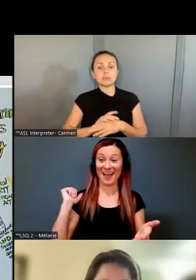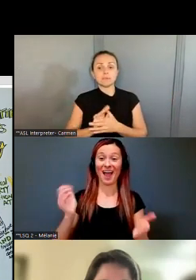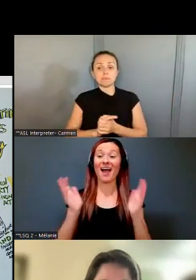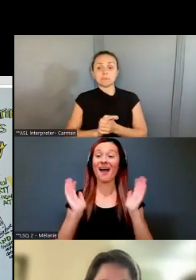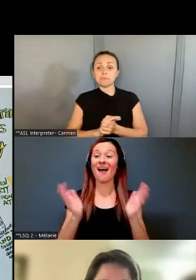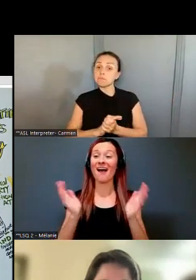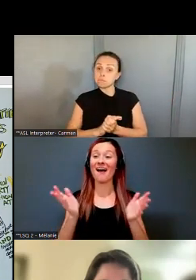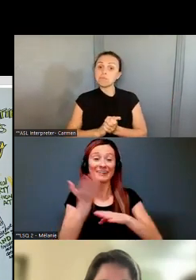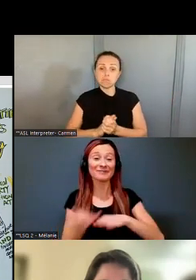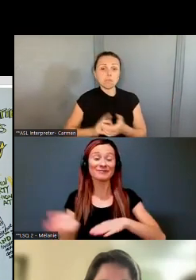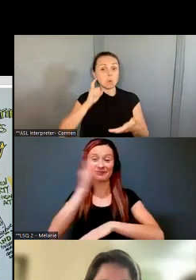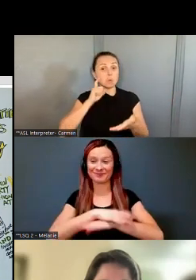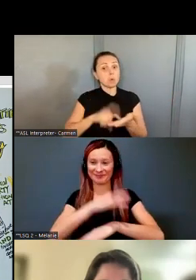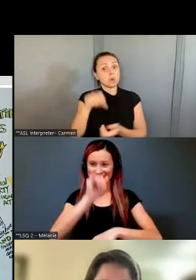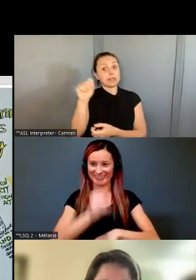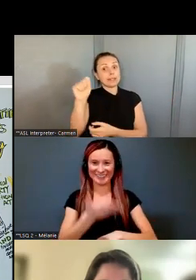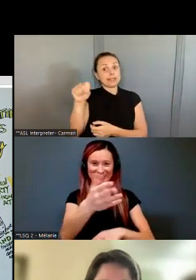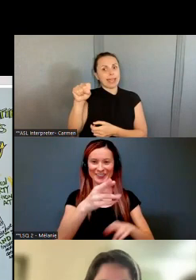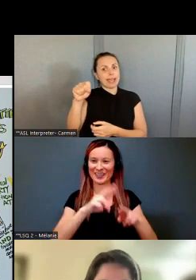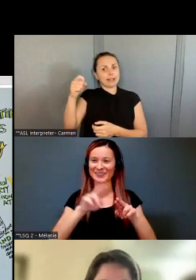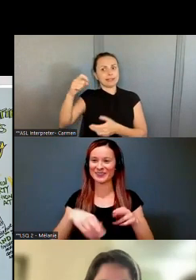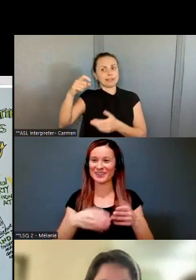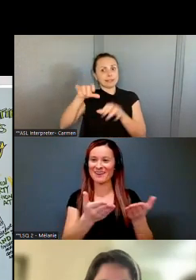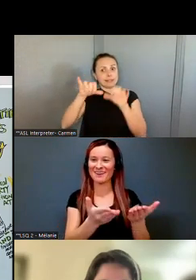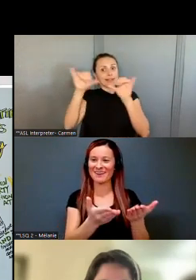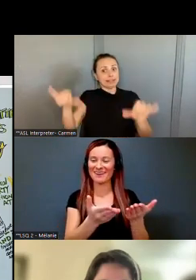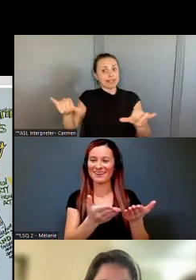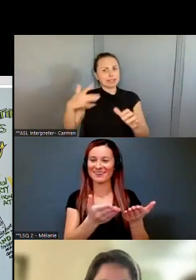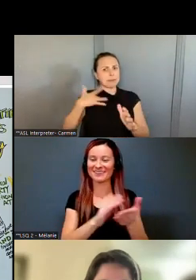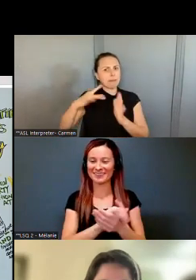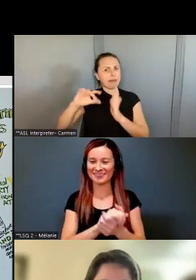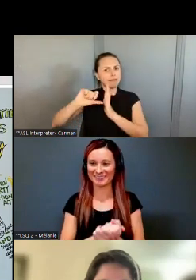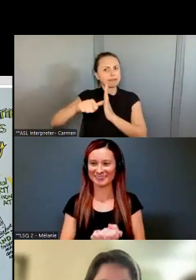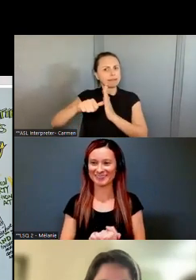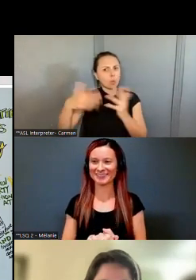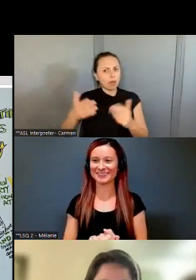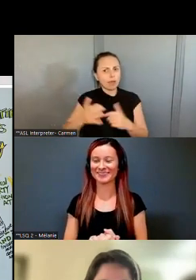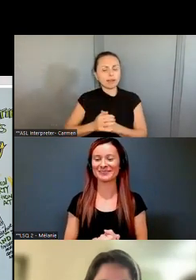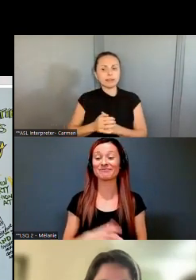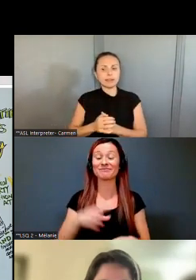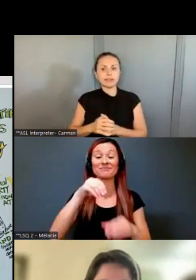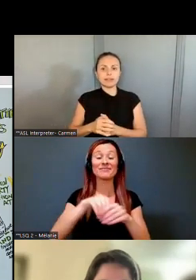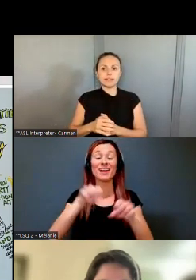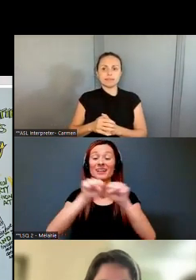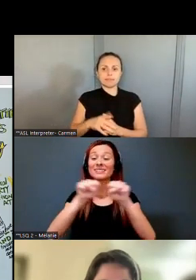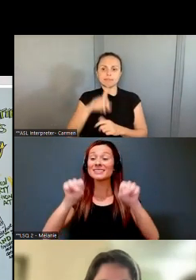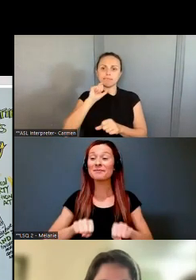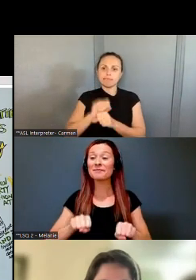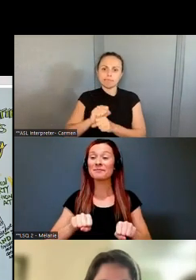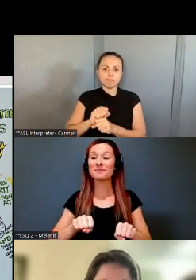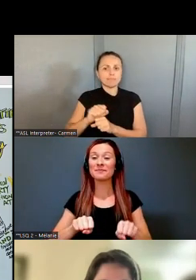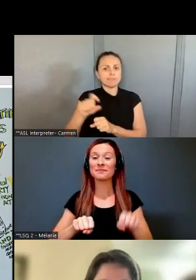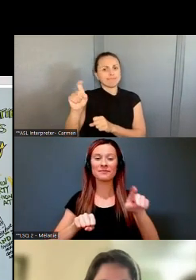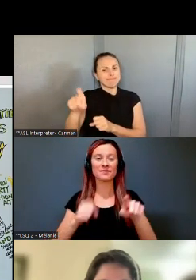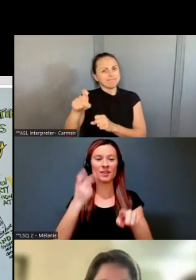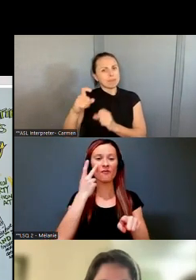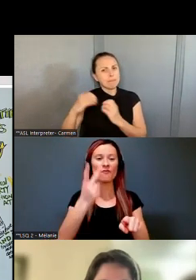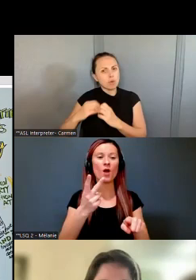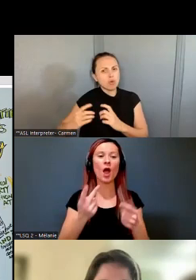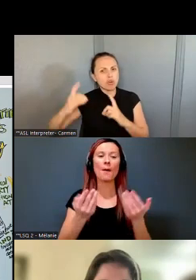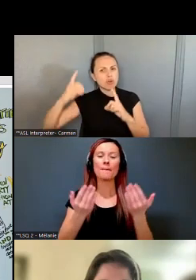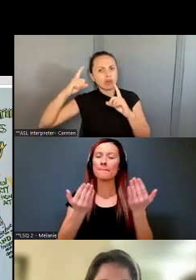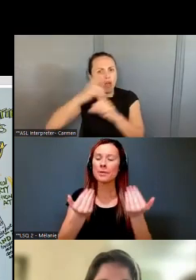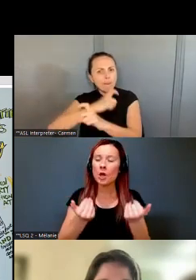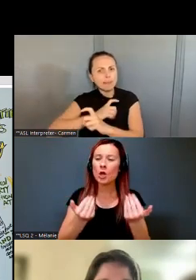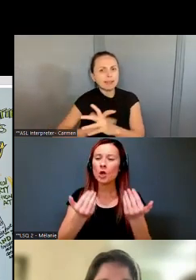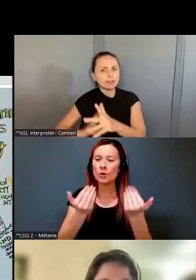yes, what is lifted up in so many ways in the systems is the need for really complex coordinating and